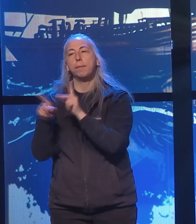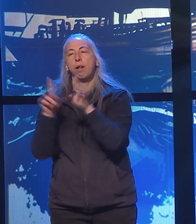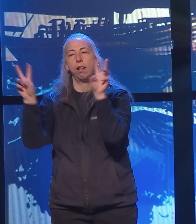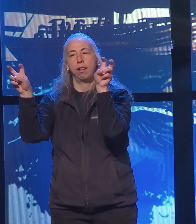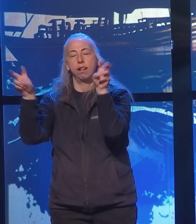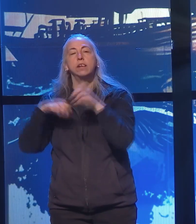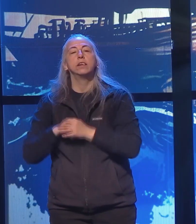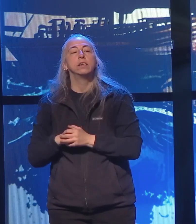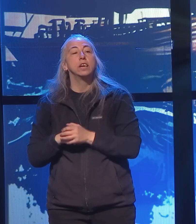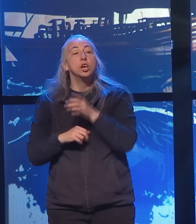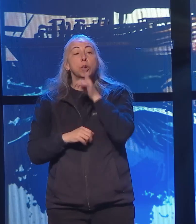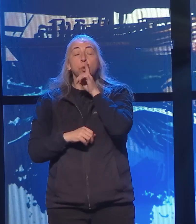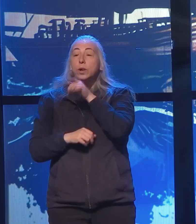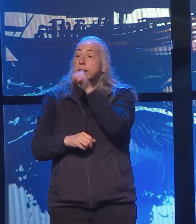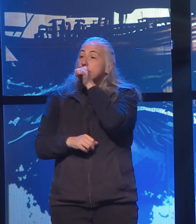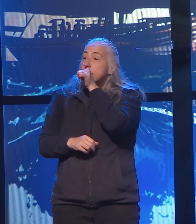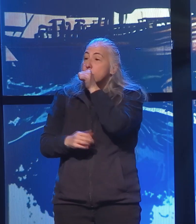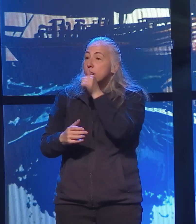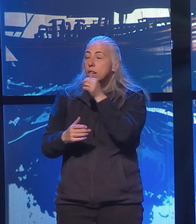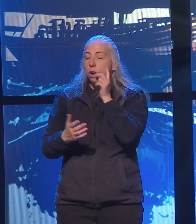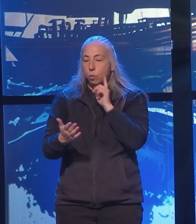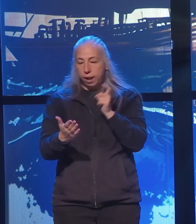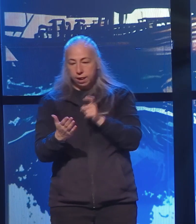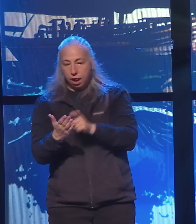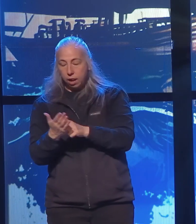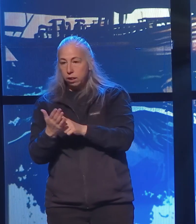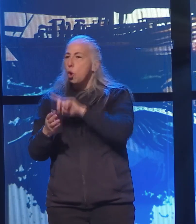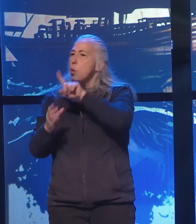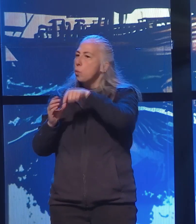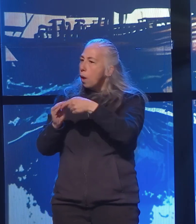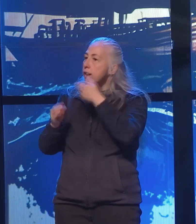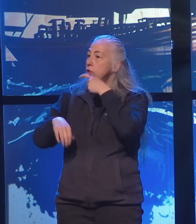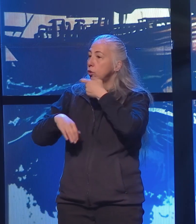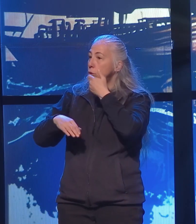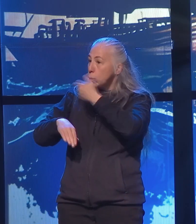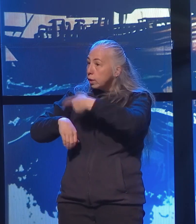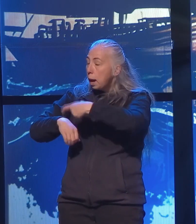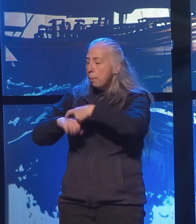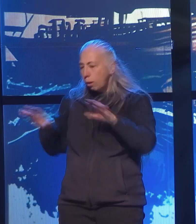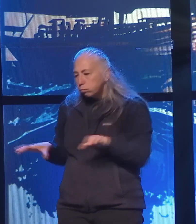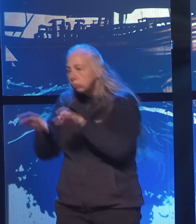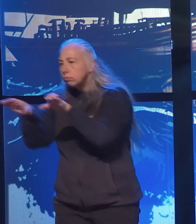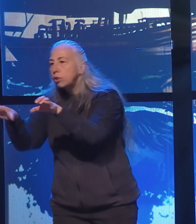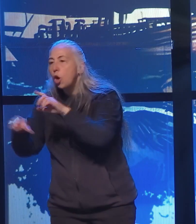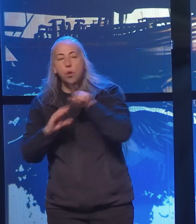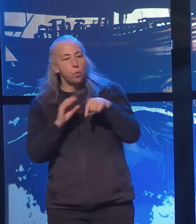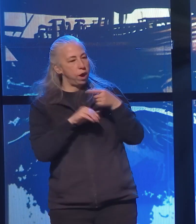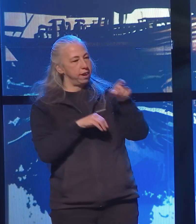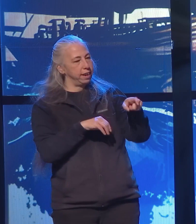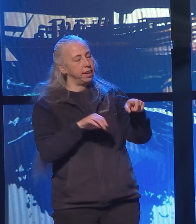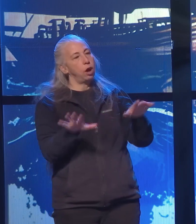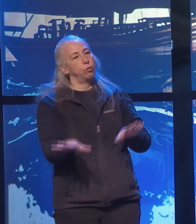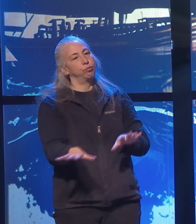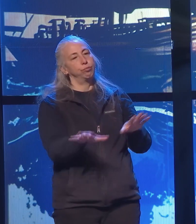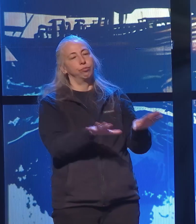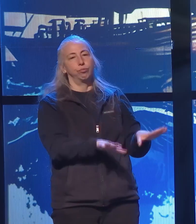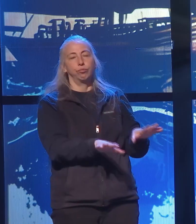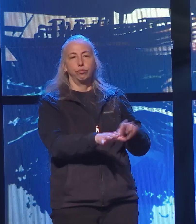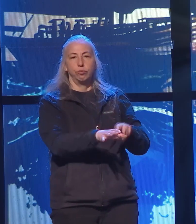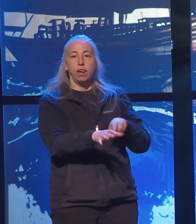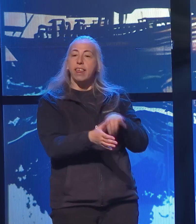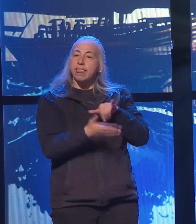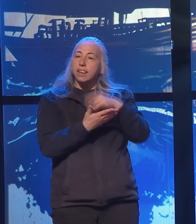to recognizing when I should act and when I should not act and how I should act is understanding this principle